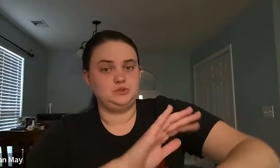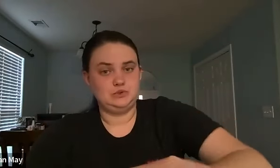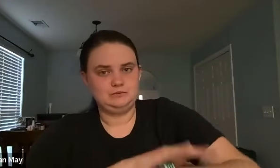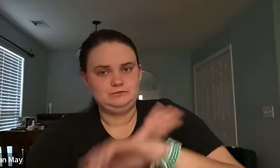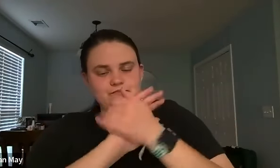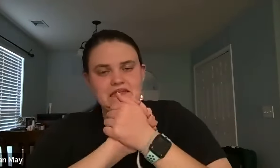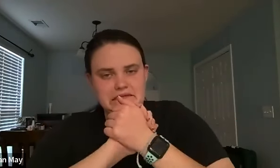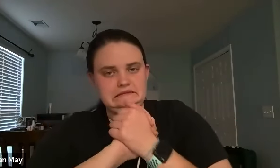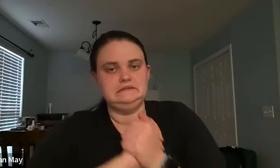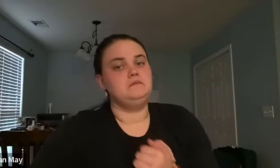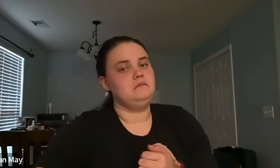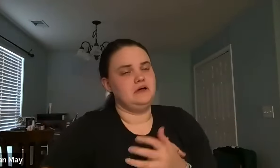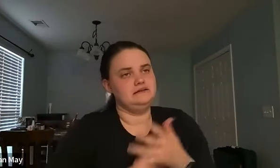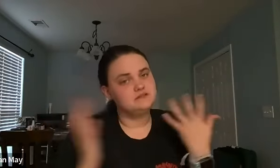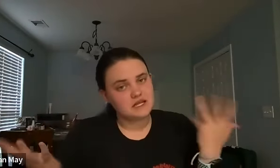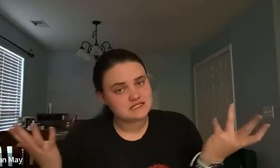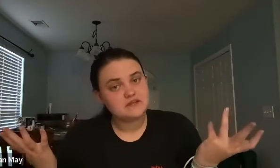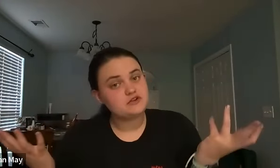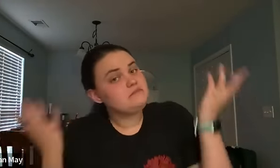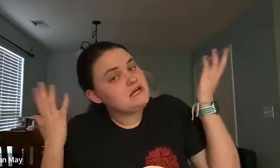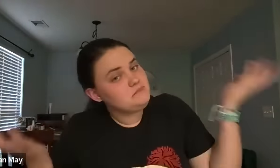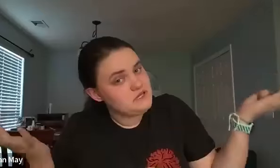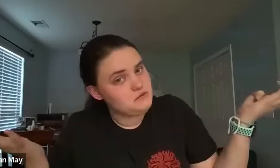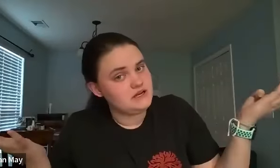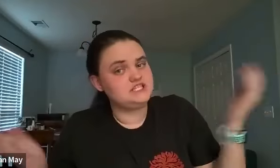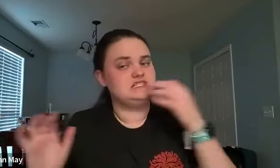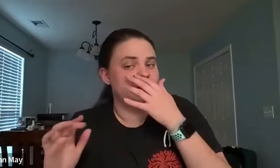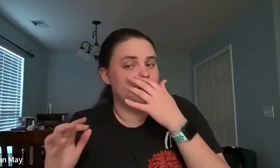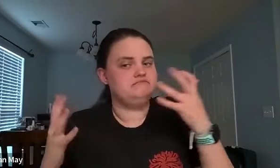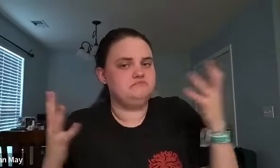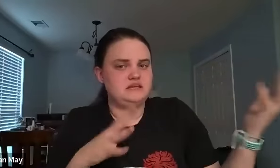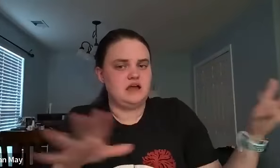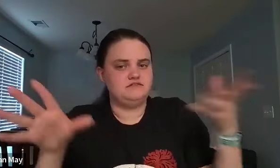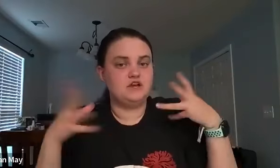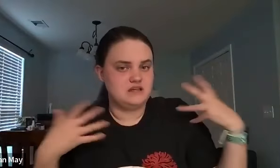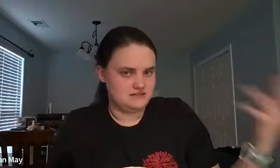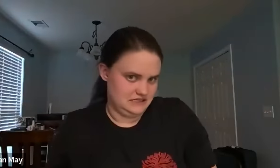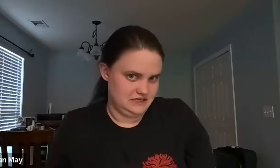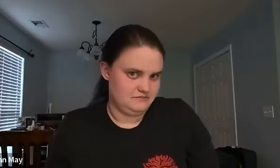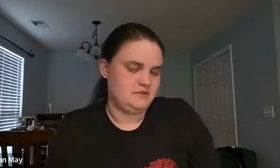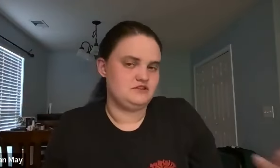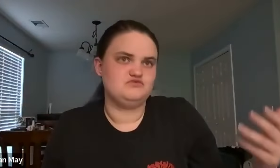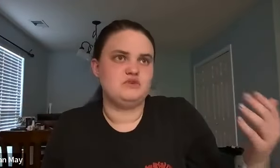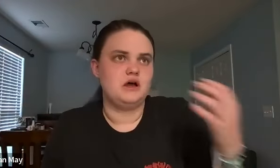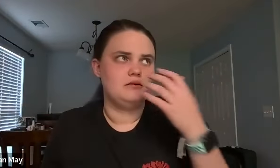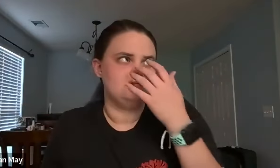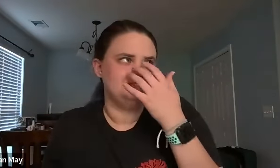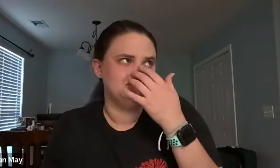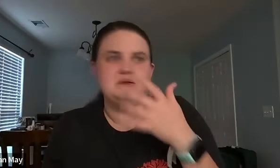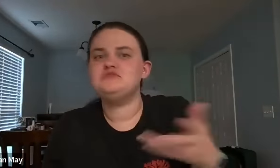nachos, but that doesn't mean there might not be one. It's just I've just not seen it. Maybe there's